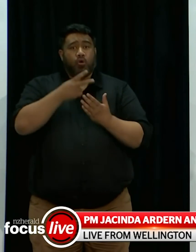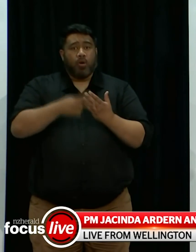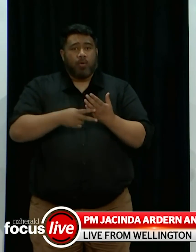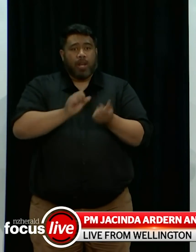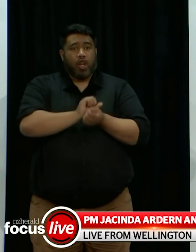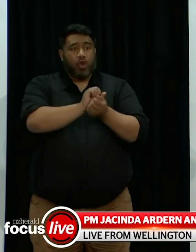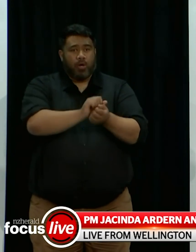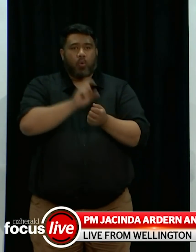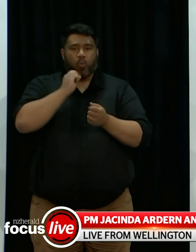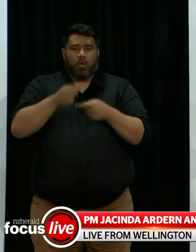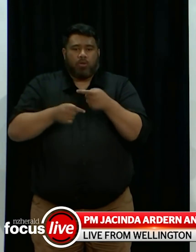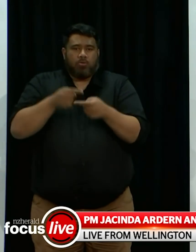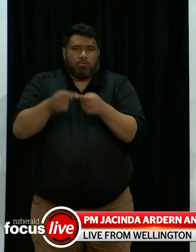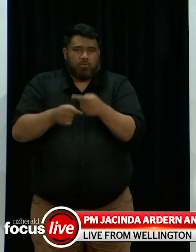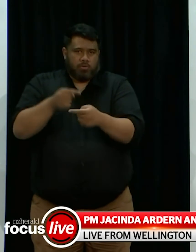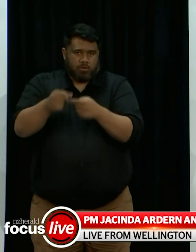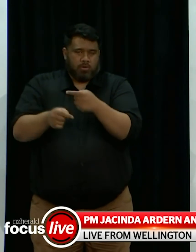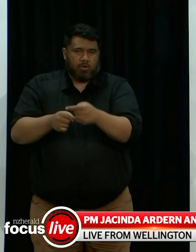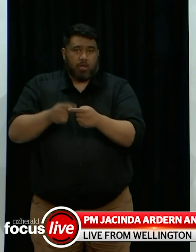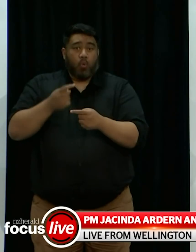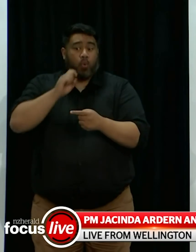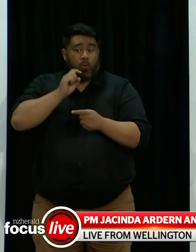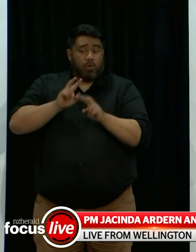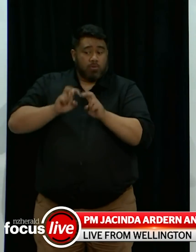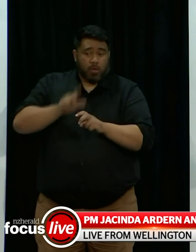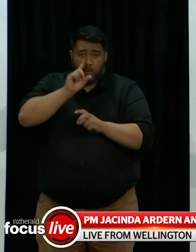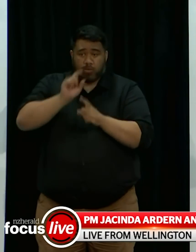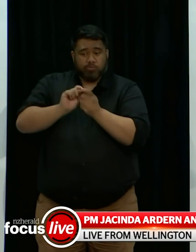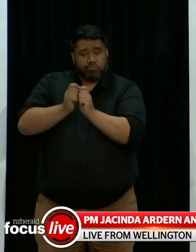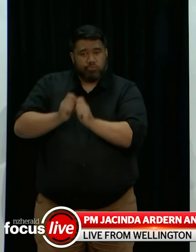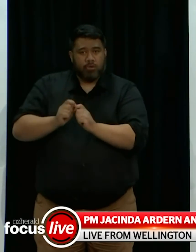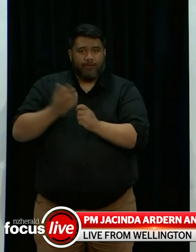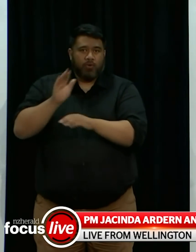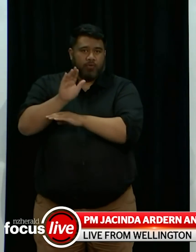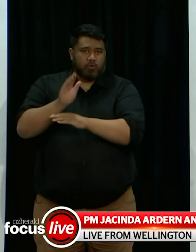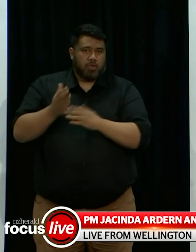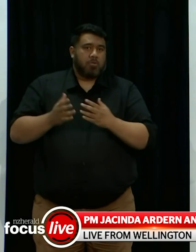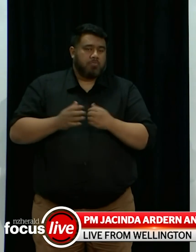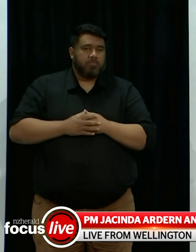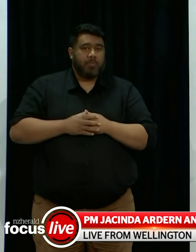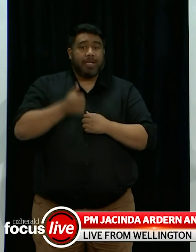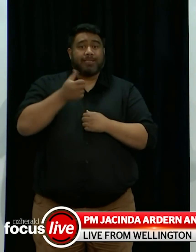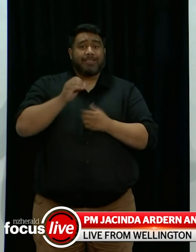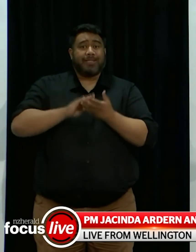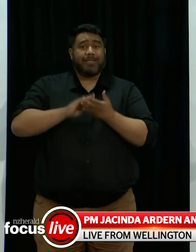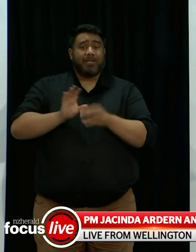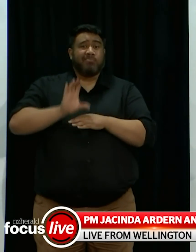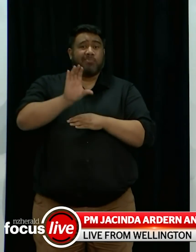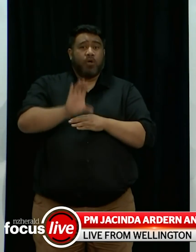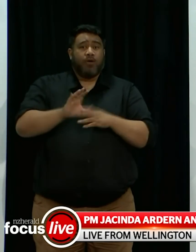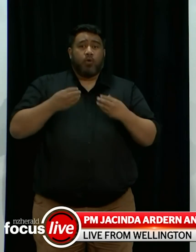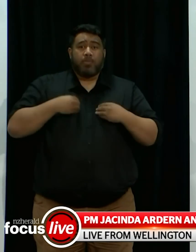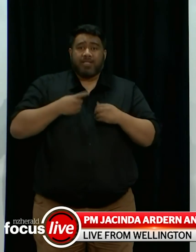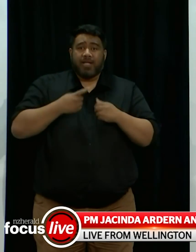it needs to be tweaked to provide appropriate support going forward. In terms of other support, the $60 million package for business